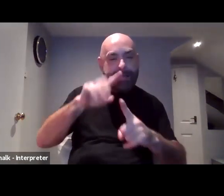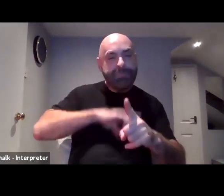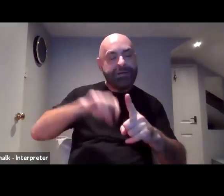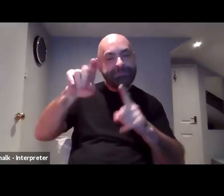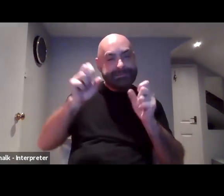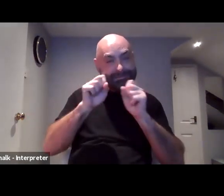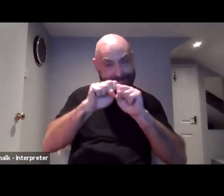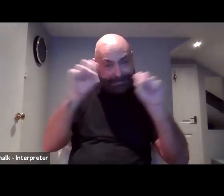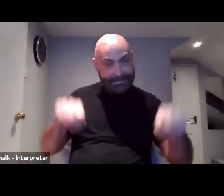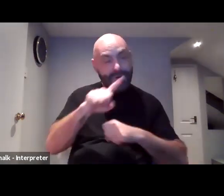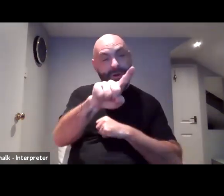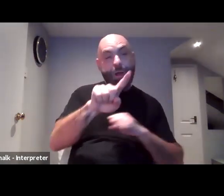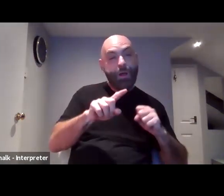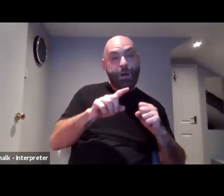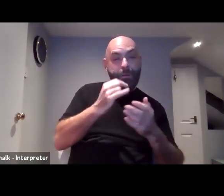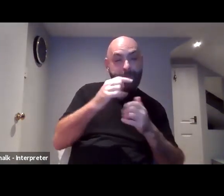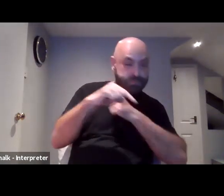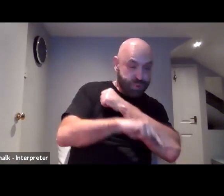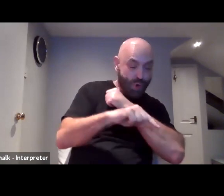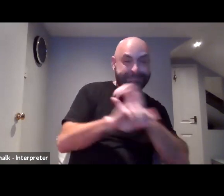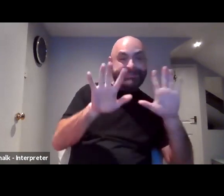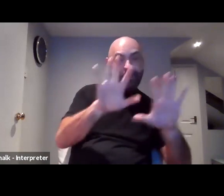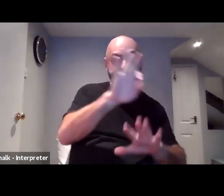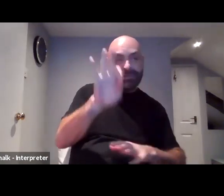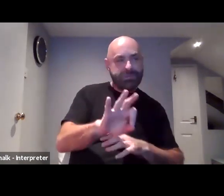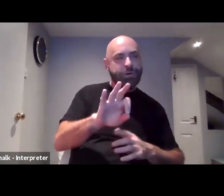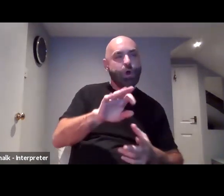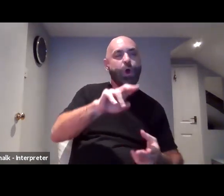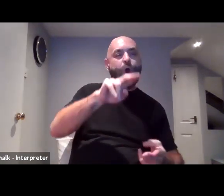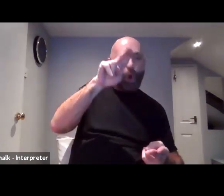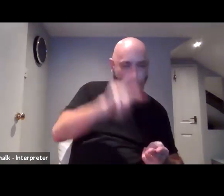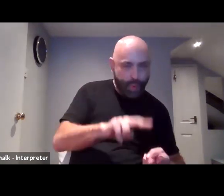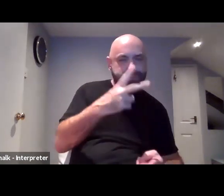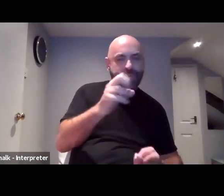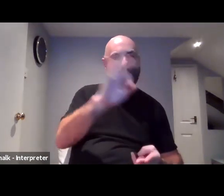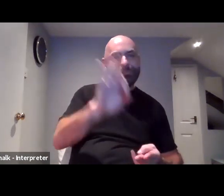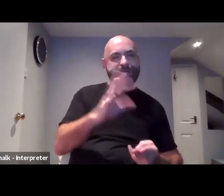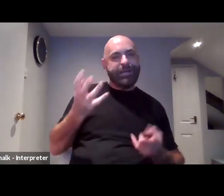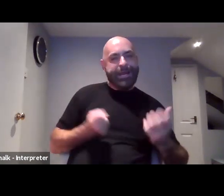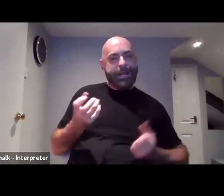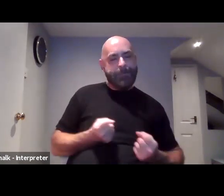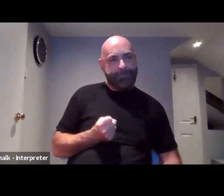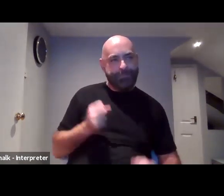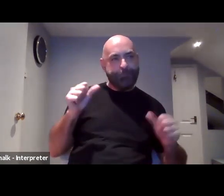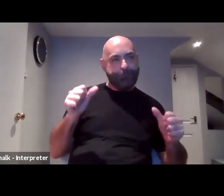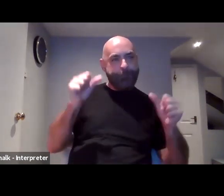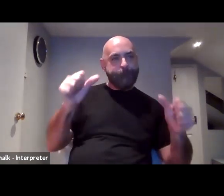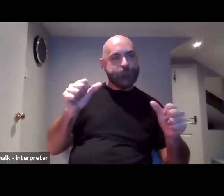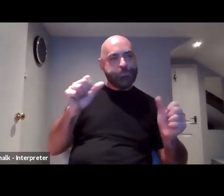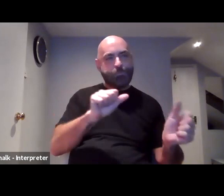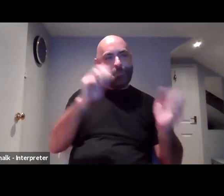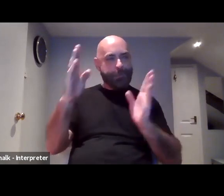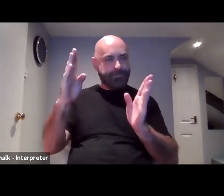system, the poorest 10% will lose 20% of their income. And the next 10%